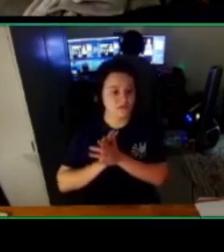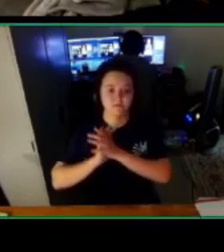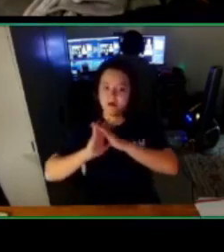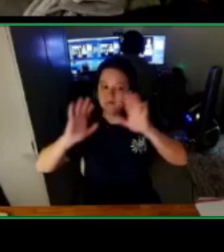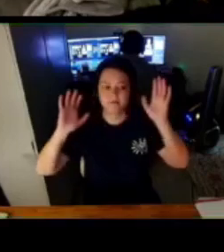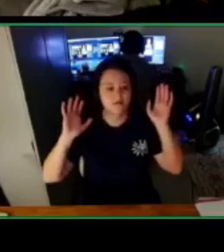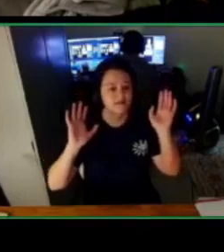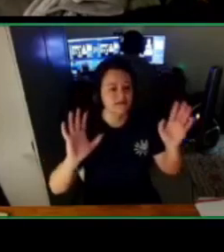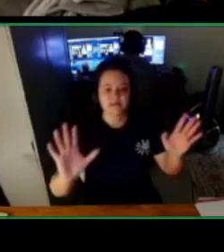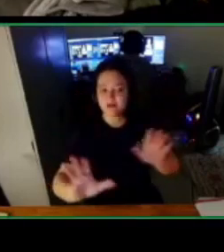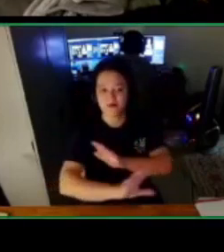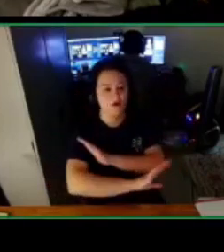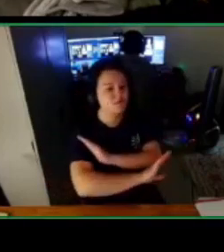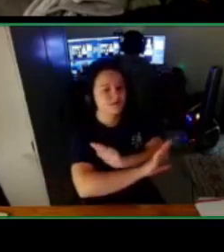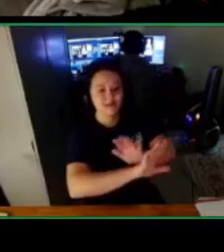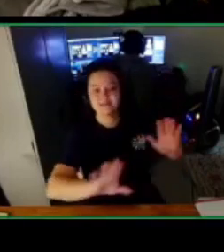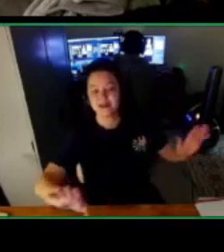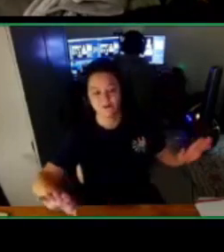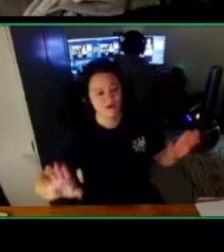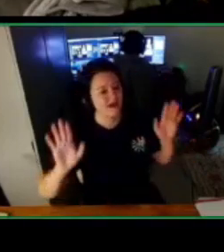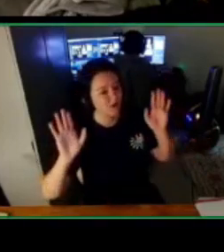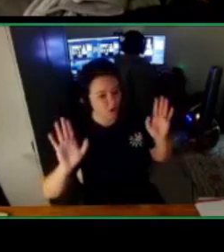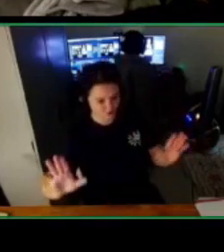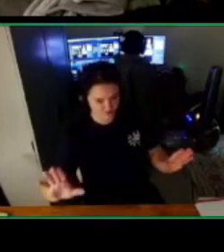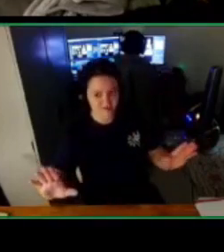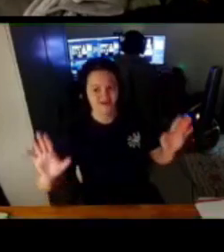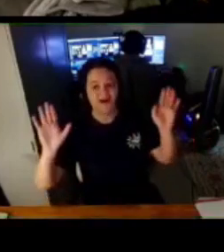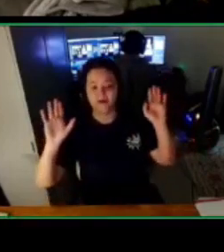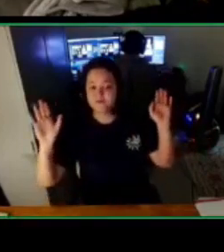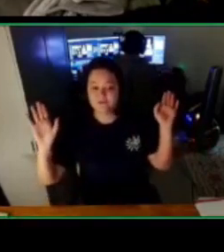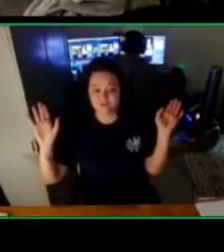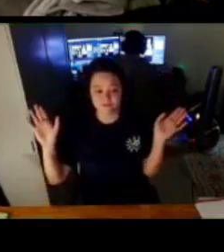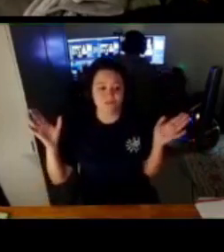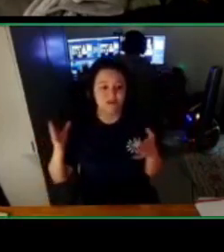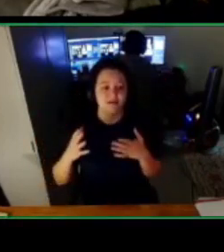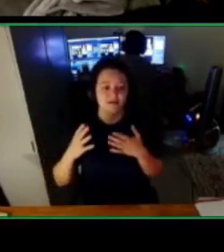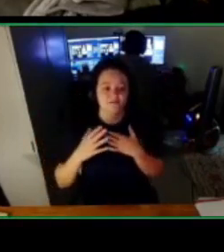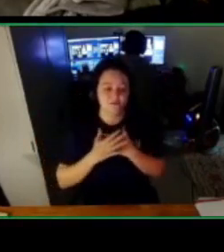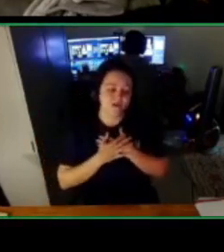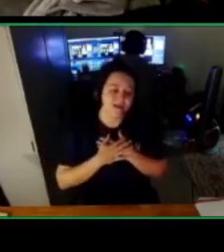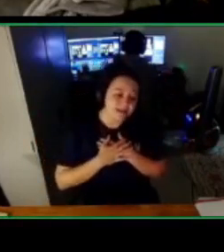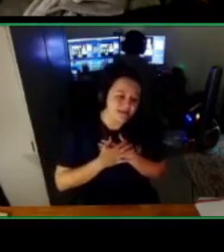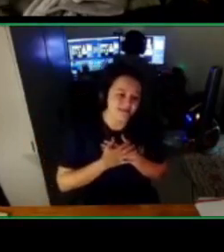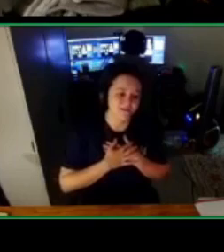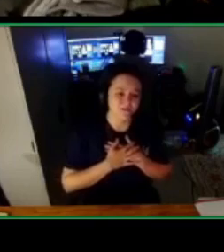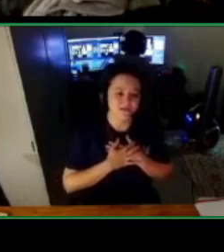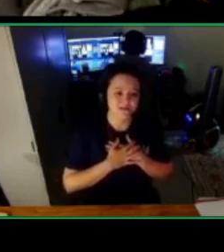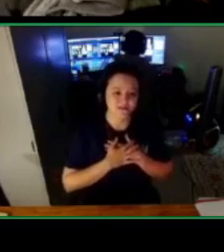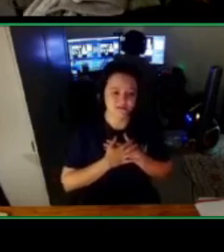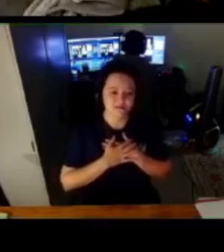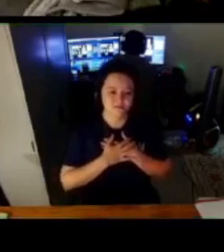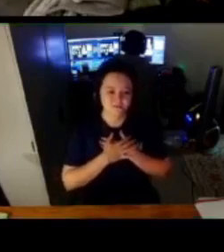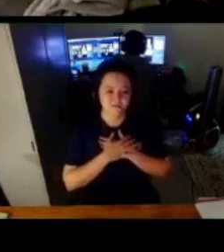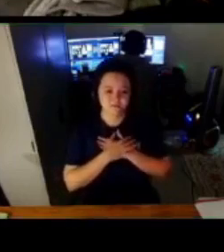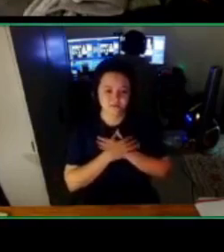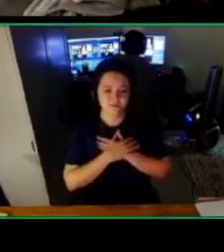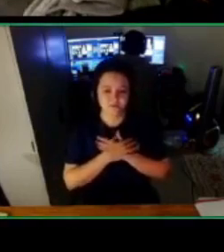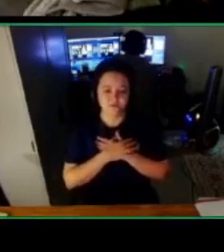awesome. Please, I am not putting that down at all. I'm just saying that for what I needed, it wasn't the most